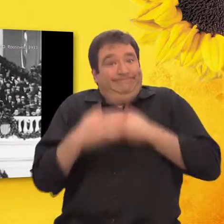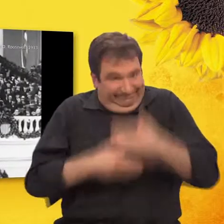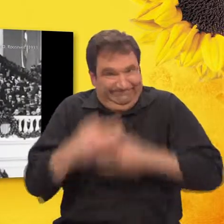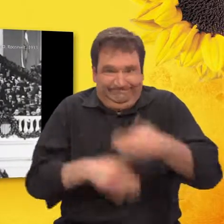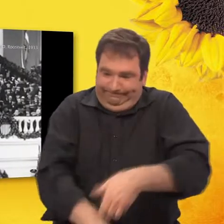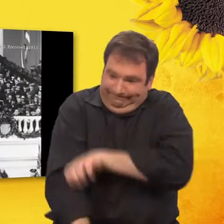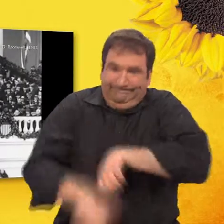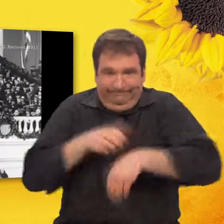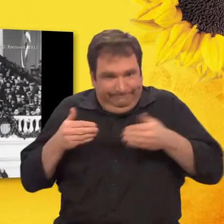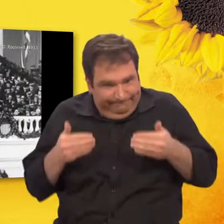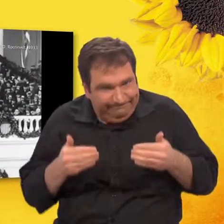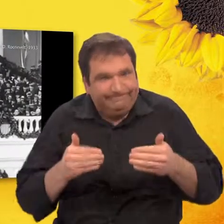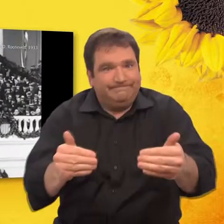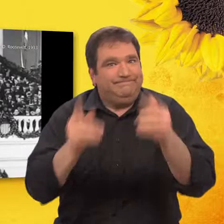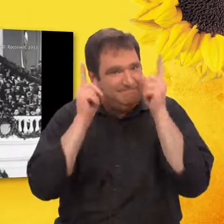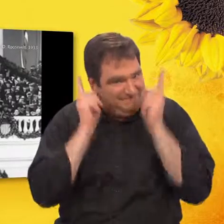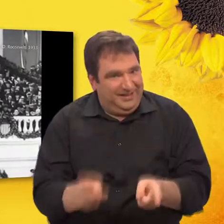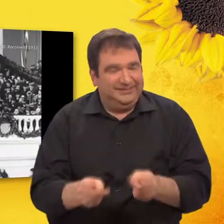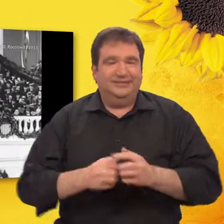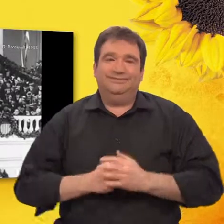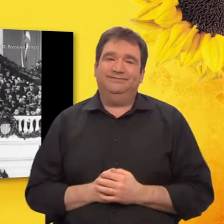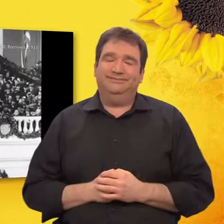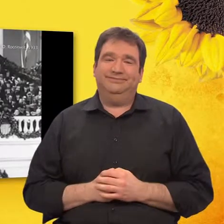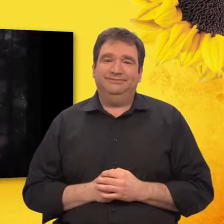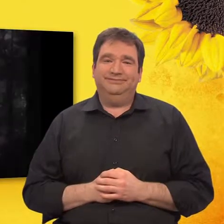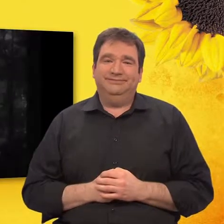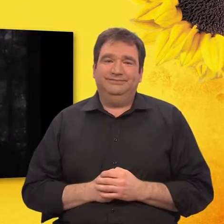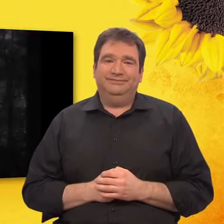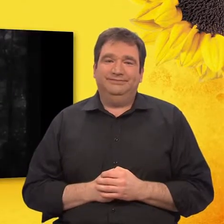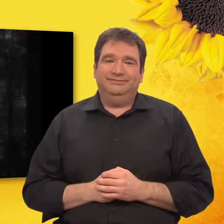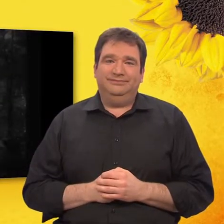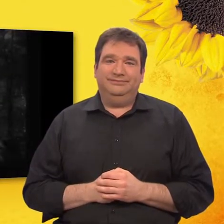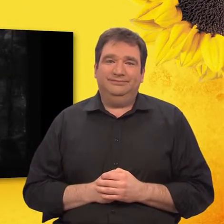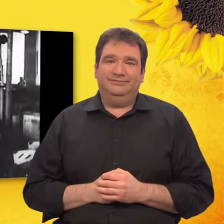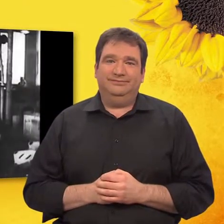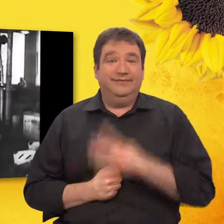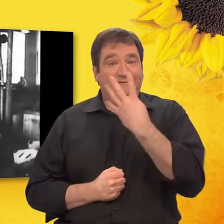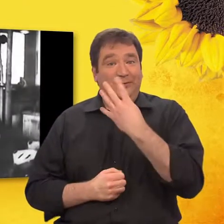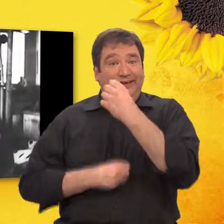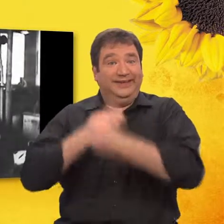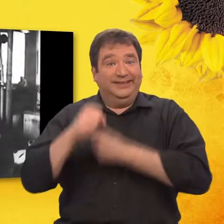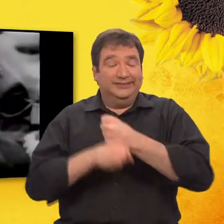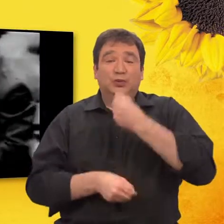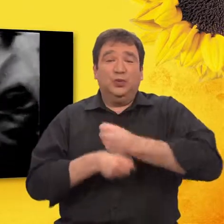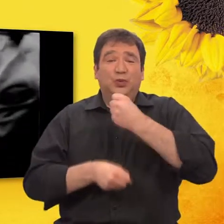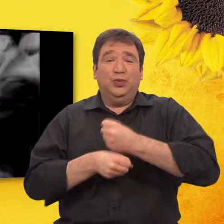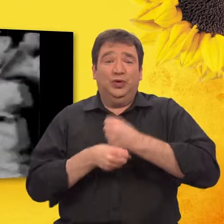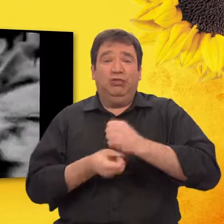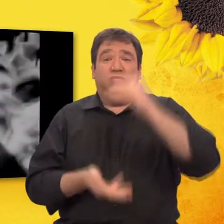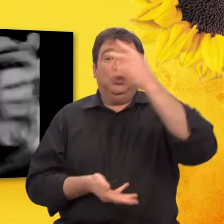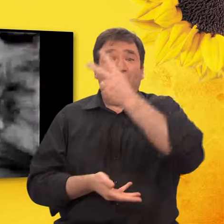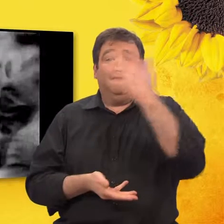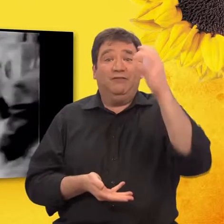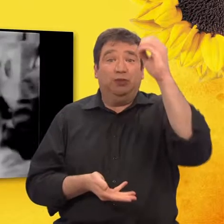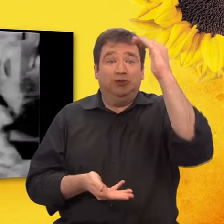effort to convert retreat into advance. In just 4 years, the unemployment rate in the United